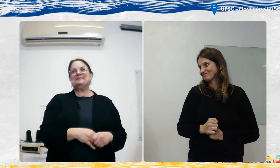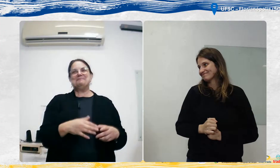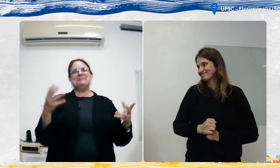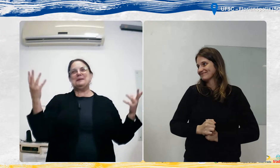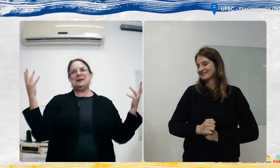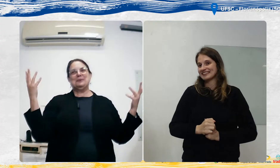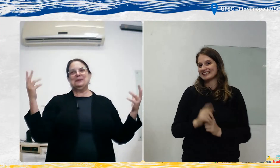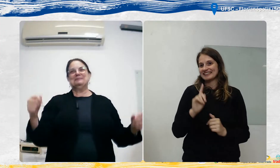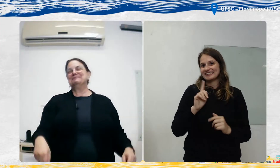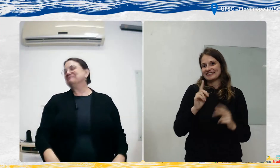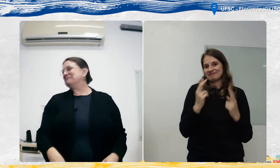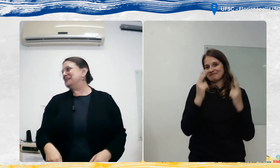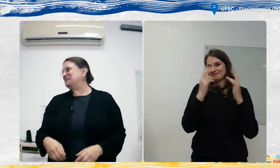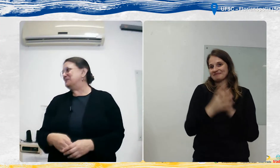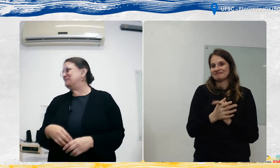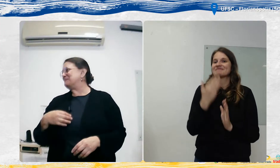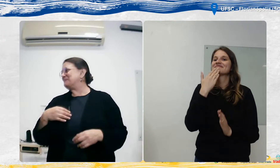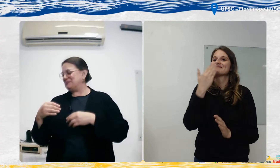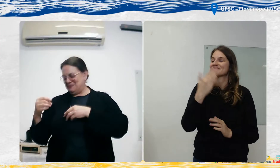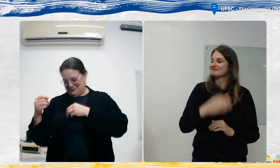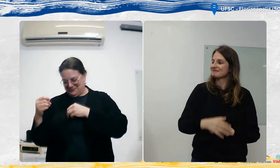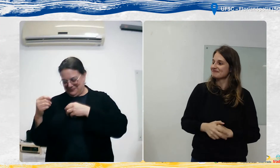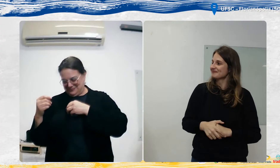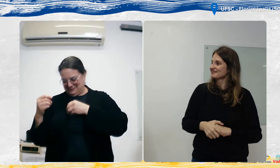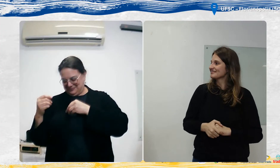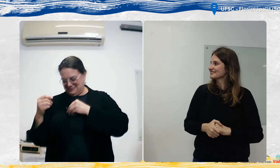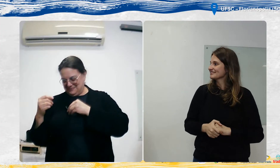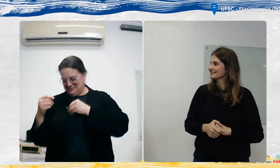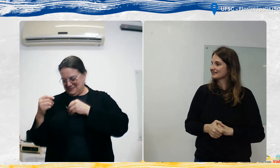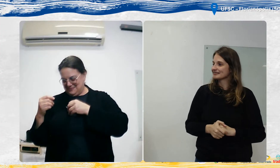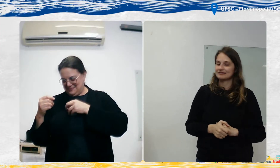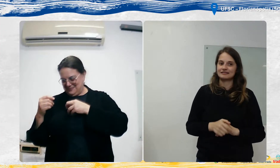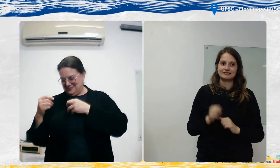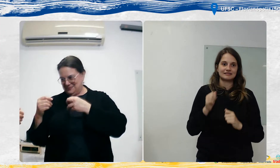Not my power. Thank you.